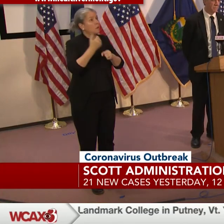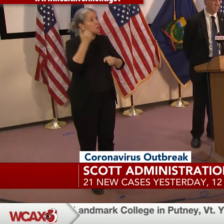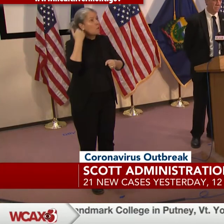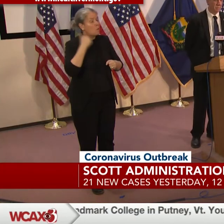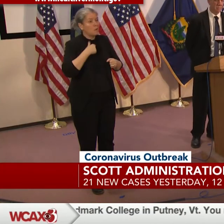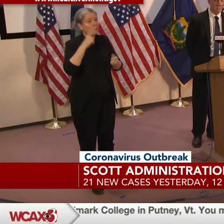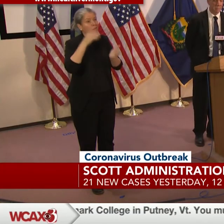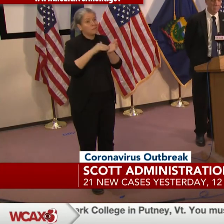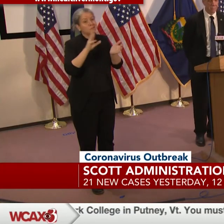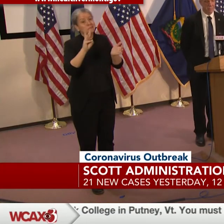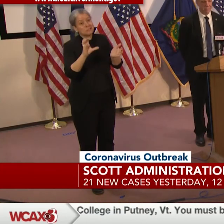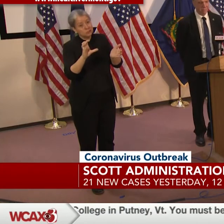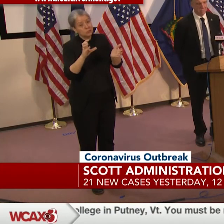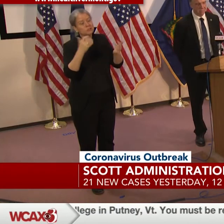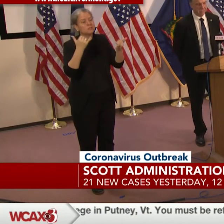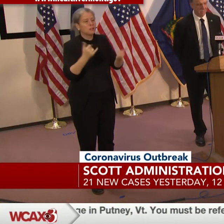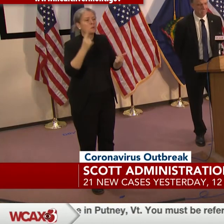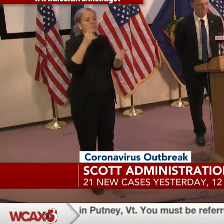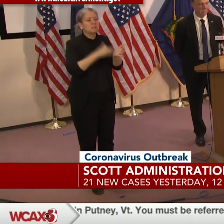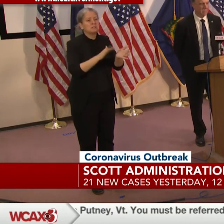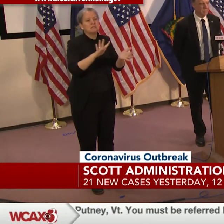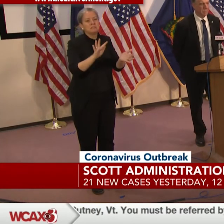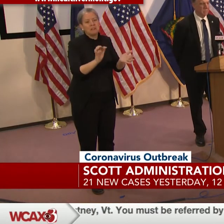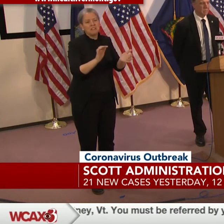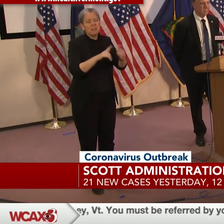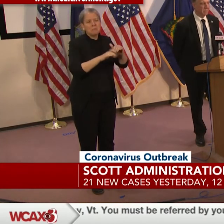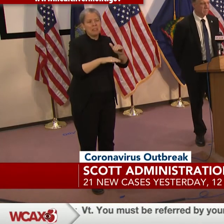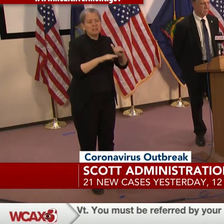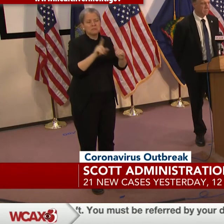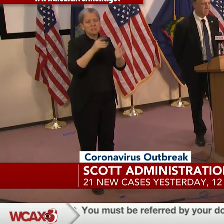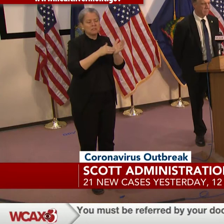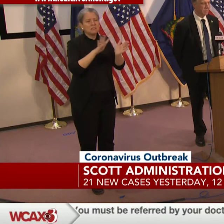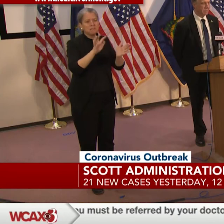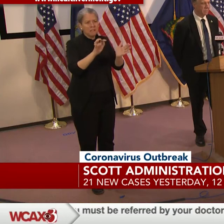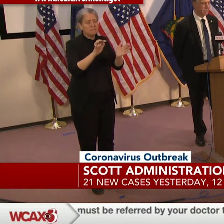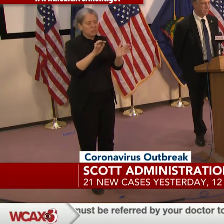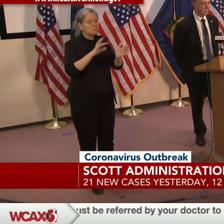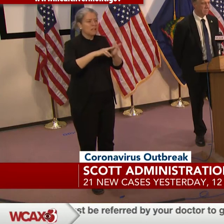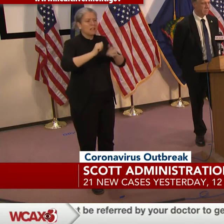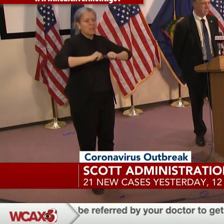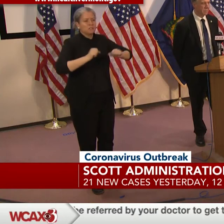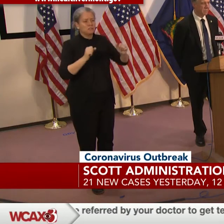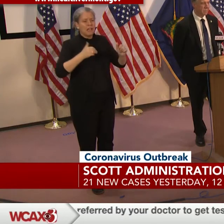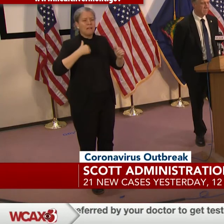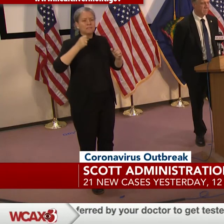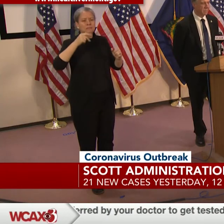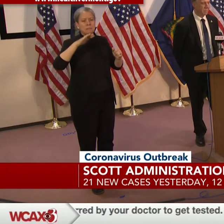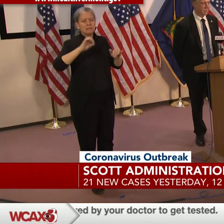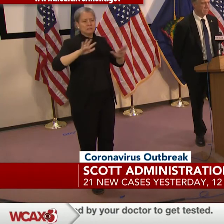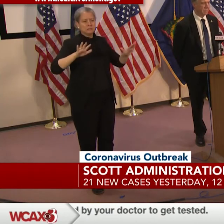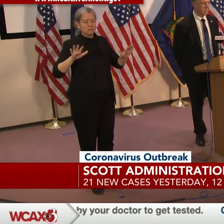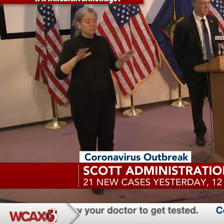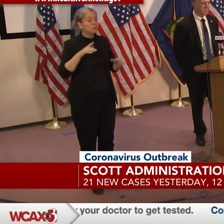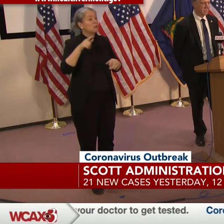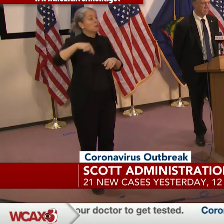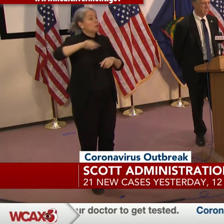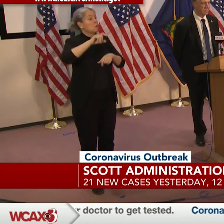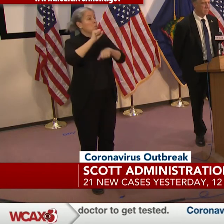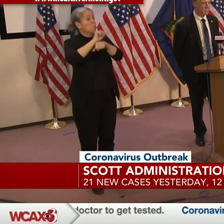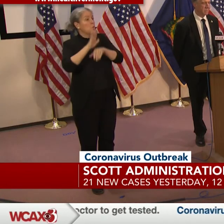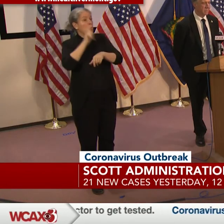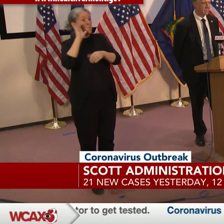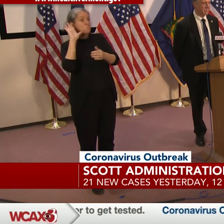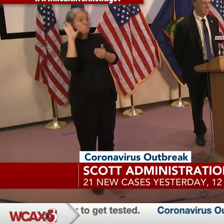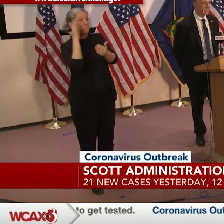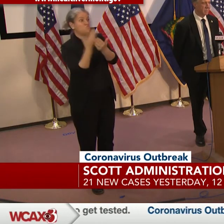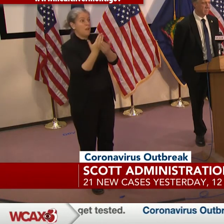at 1,600, so that allows us to get some spacing. We are monitoring employees coming in terms of temperature